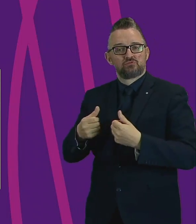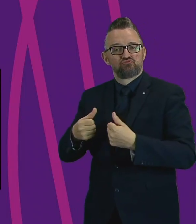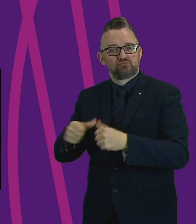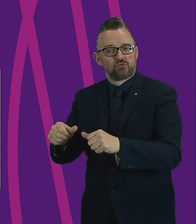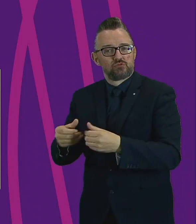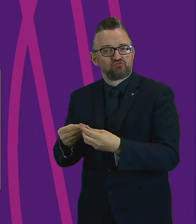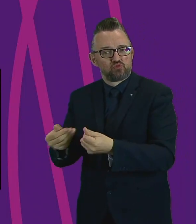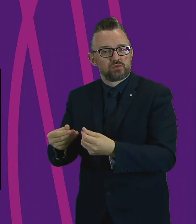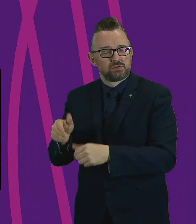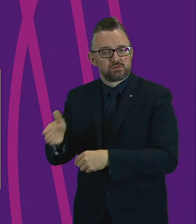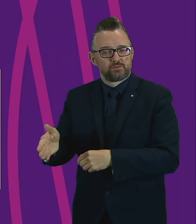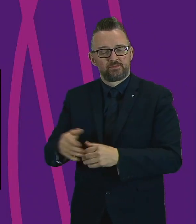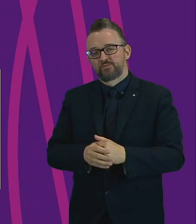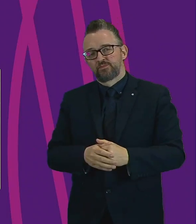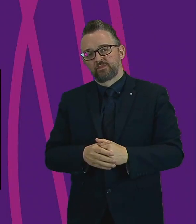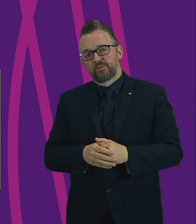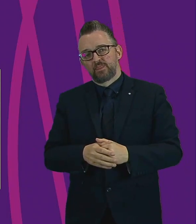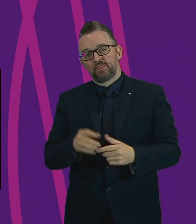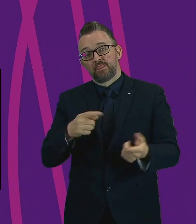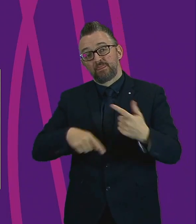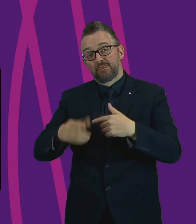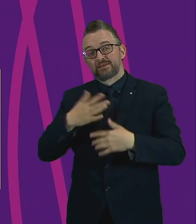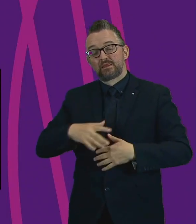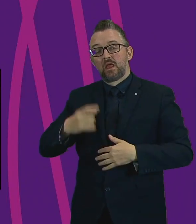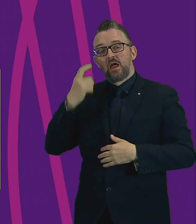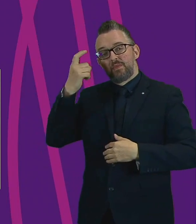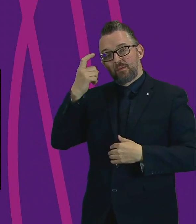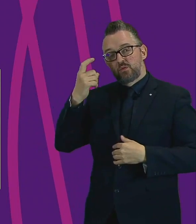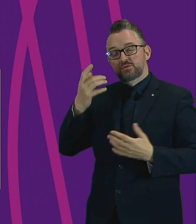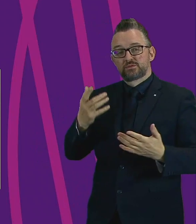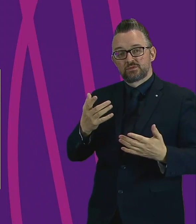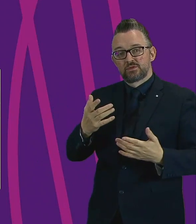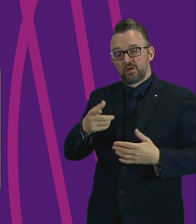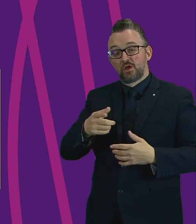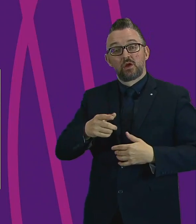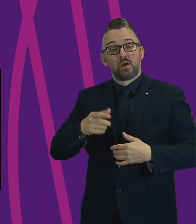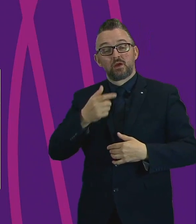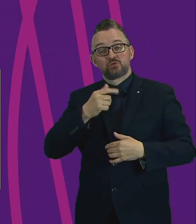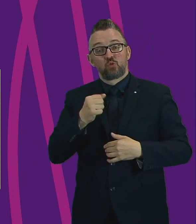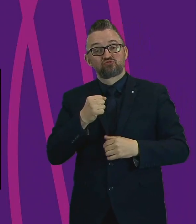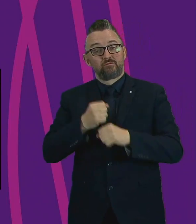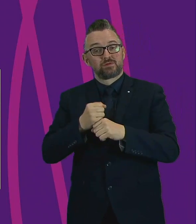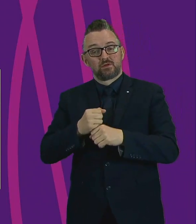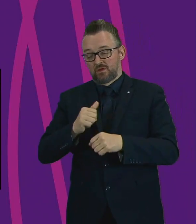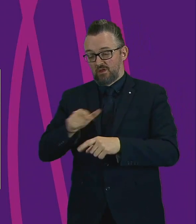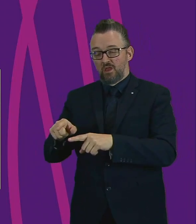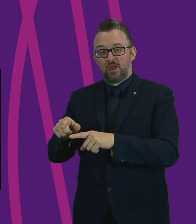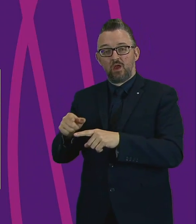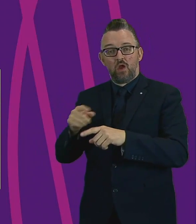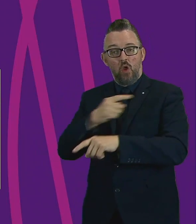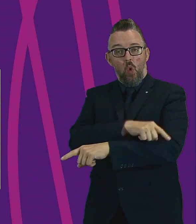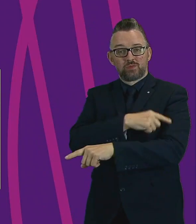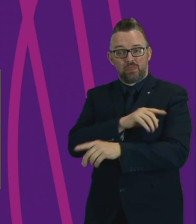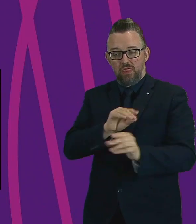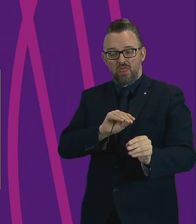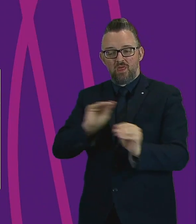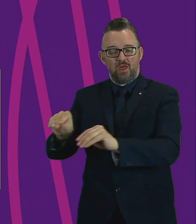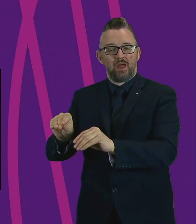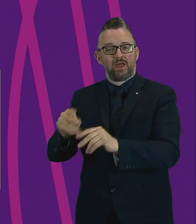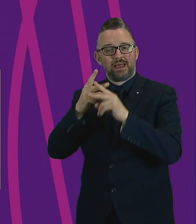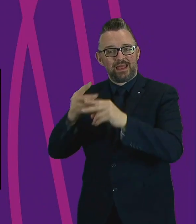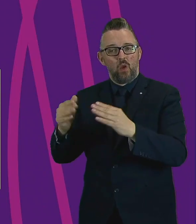region. We should consider, with regret, the Scottish Government's decision to move patients from hospitals to care homes at the early stages of the